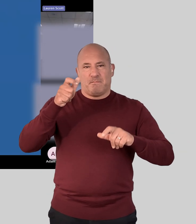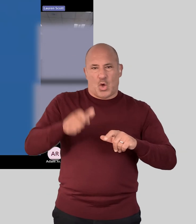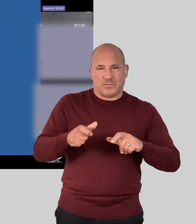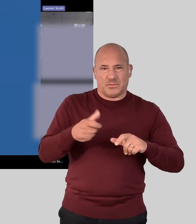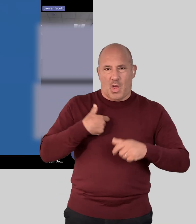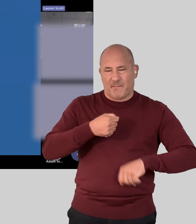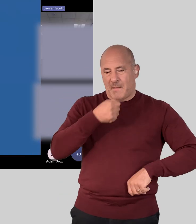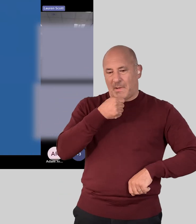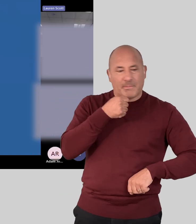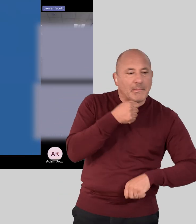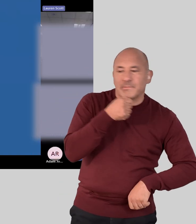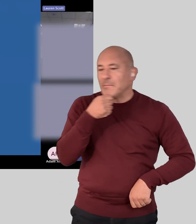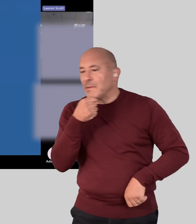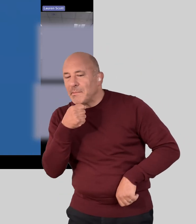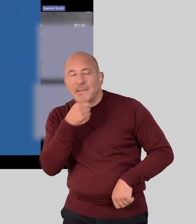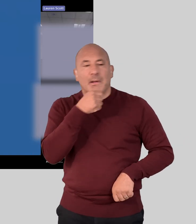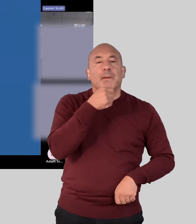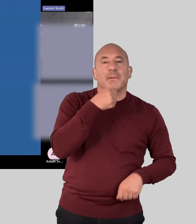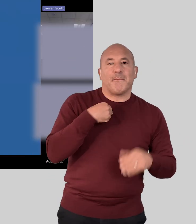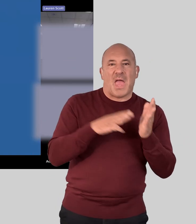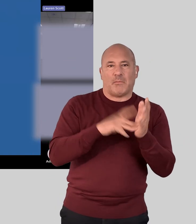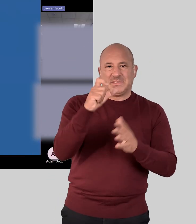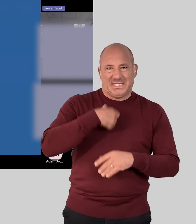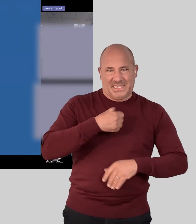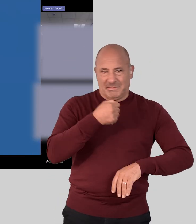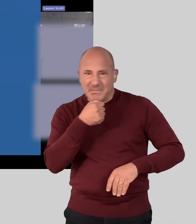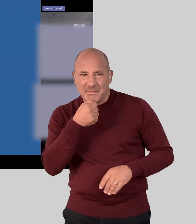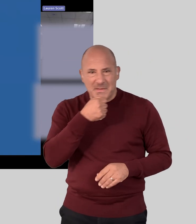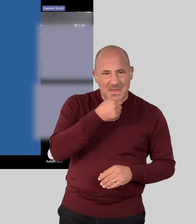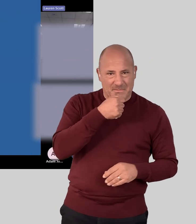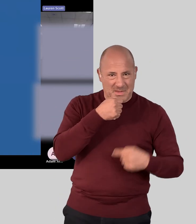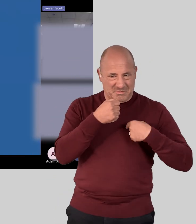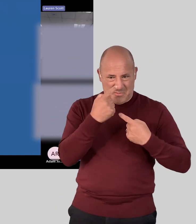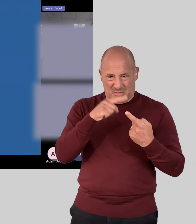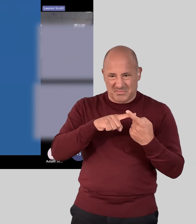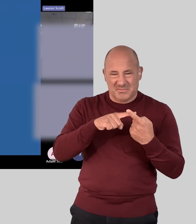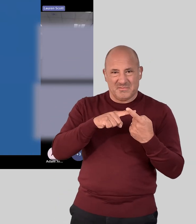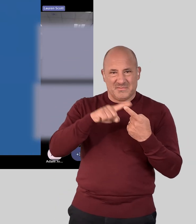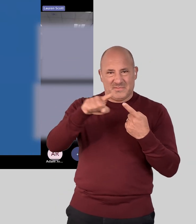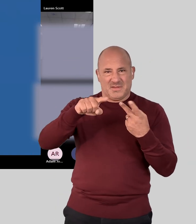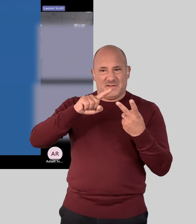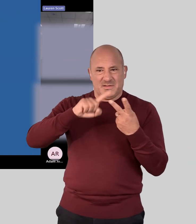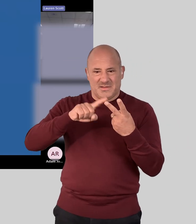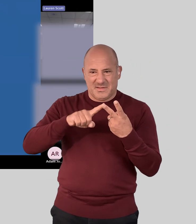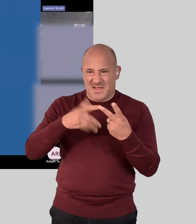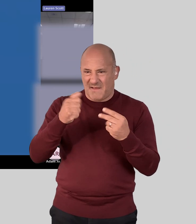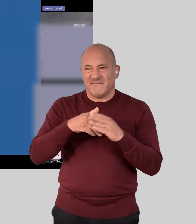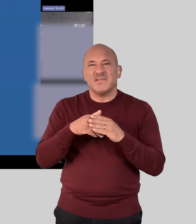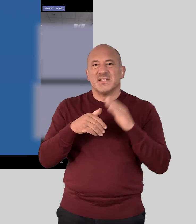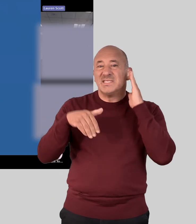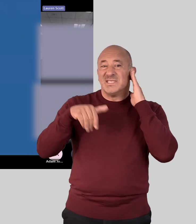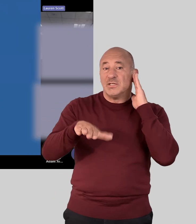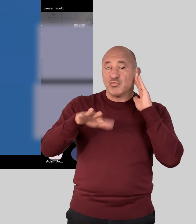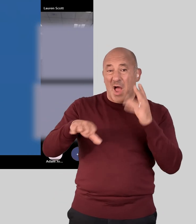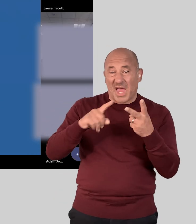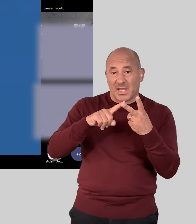is an abbreviation of Master of Ceremonies, which is the person who's on the mic. There's the